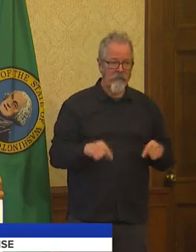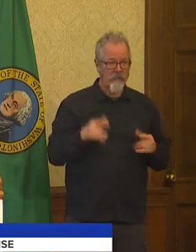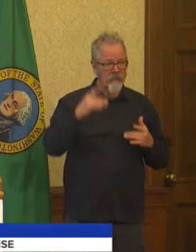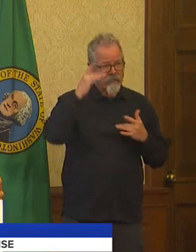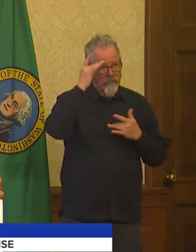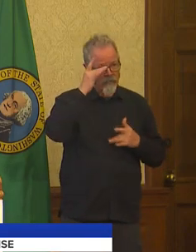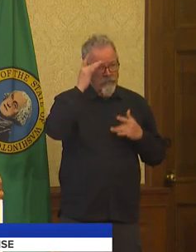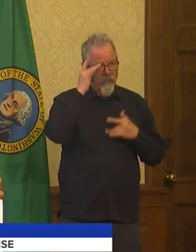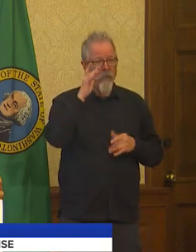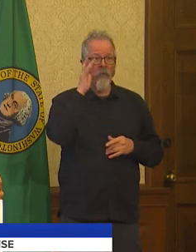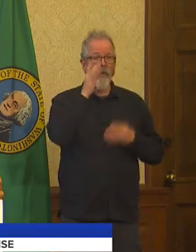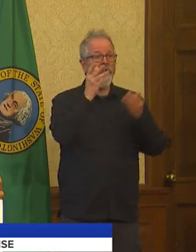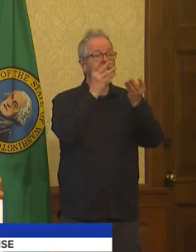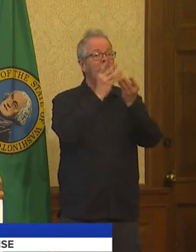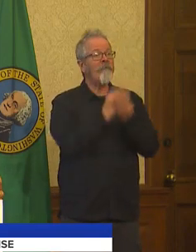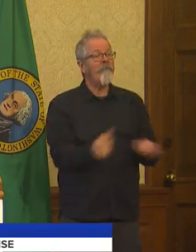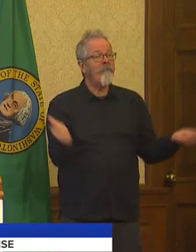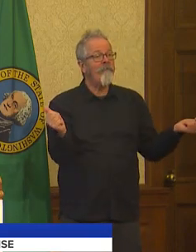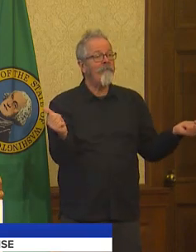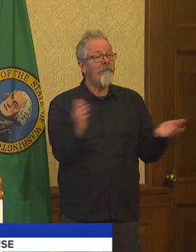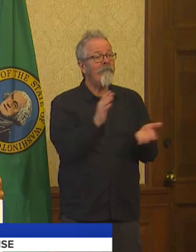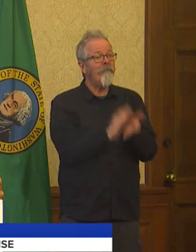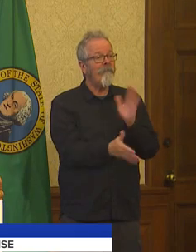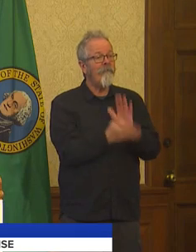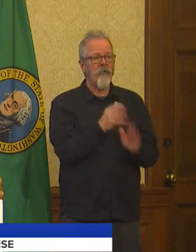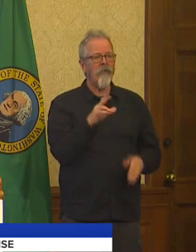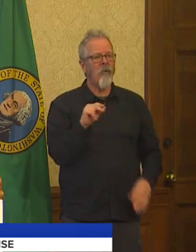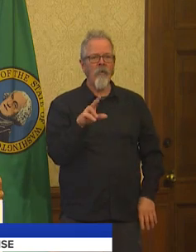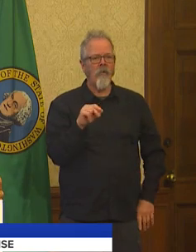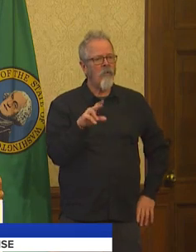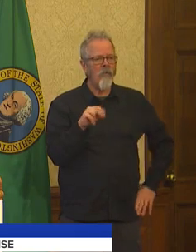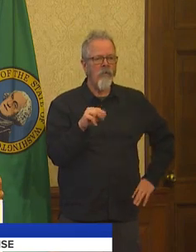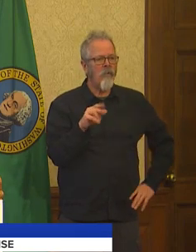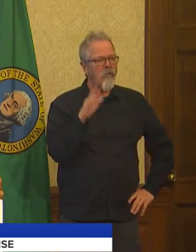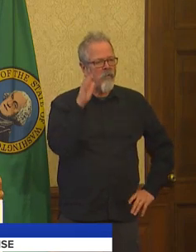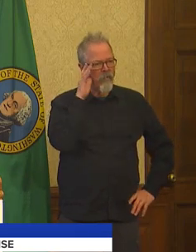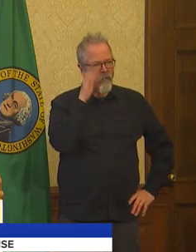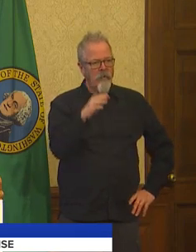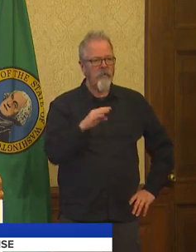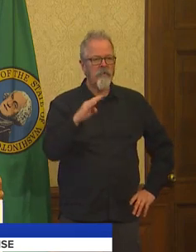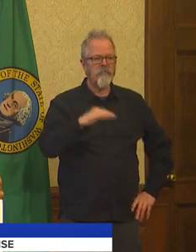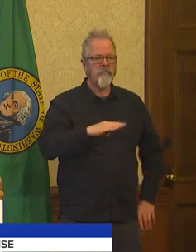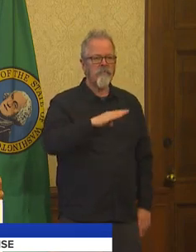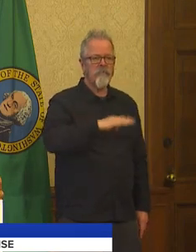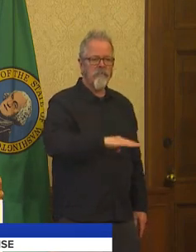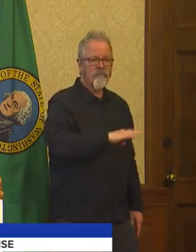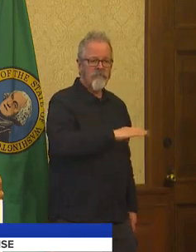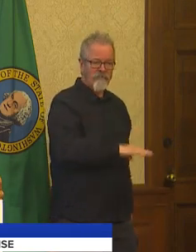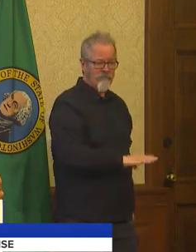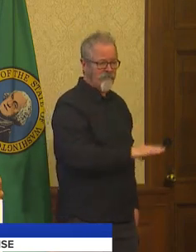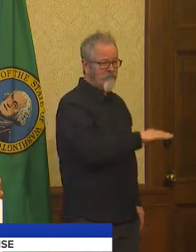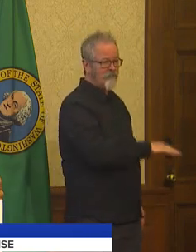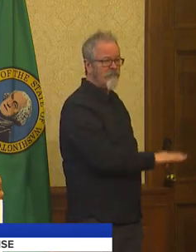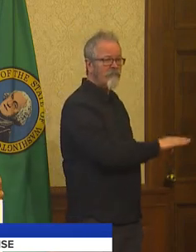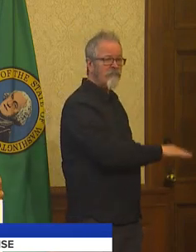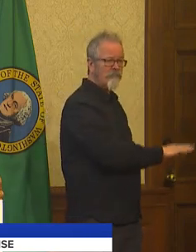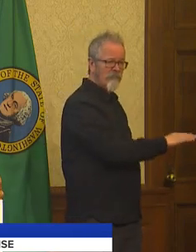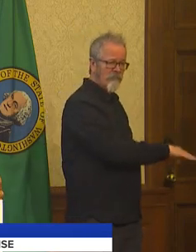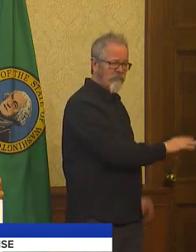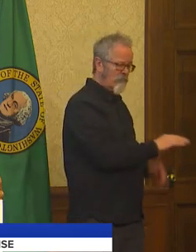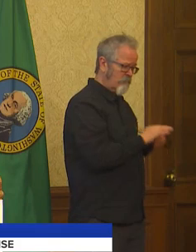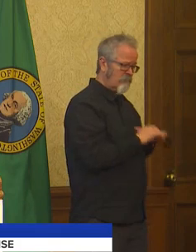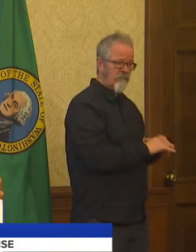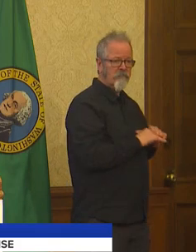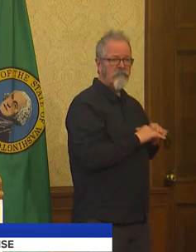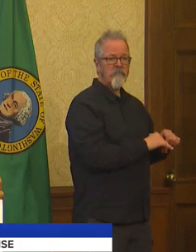it in Washington State, people will visit from other states, just across the river from Portland, for instance. So we have to have